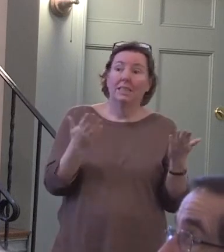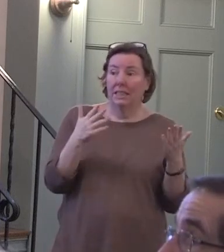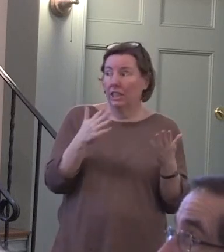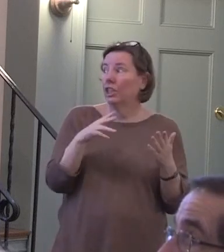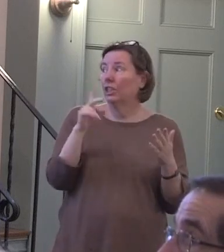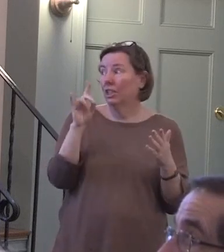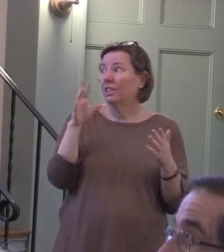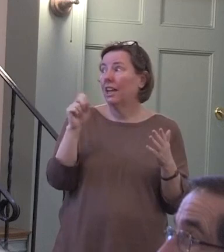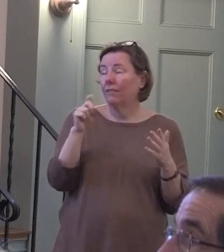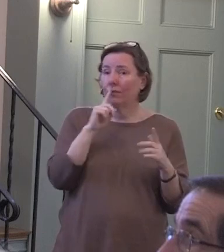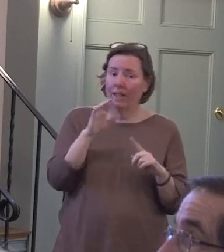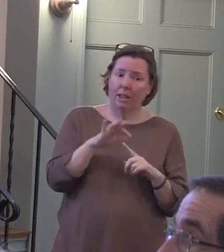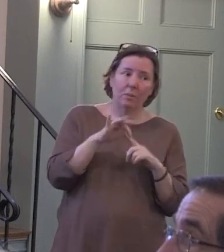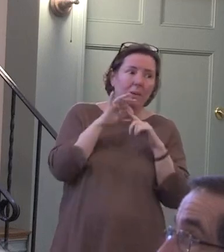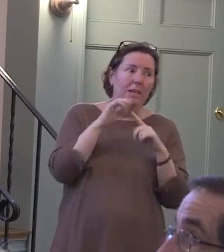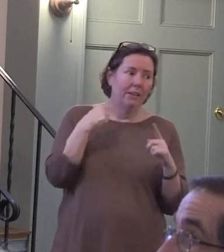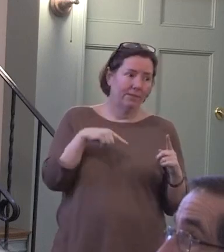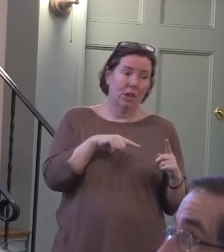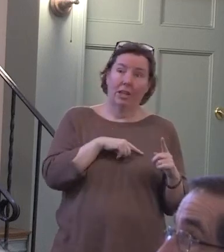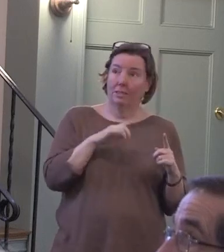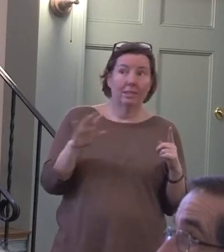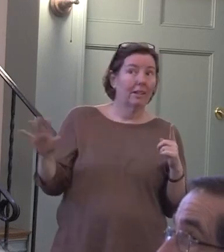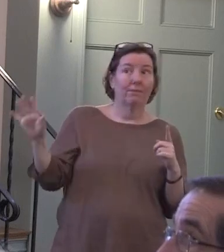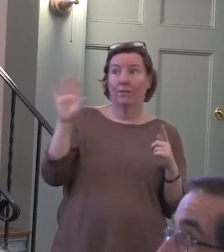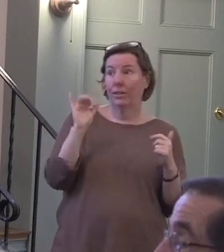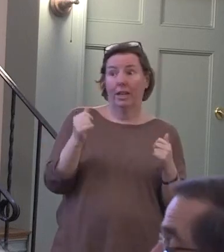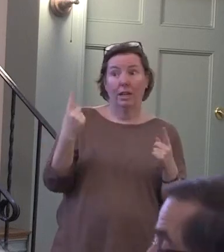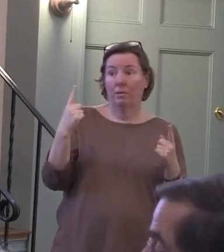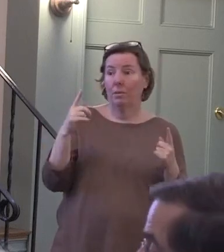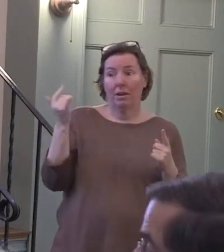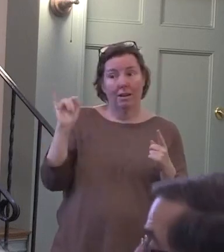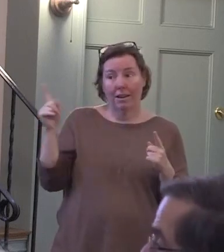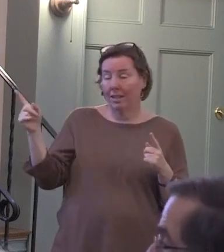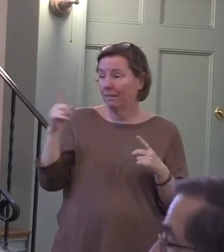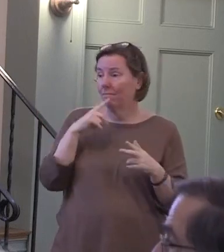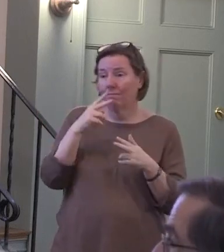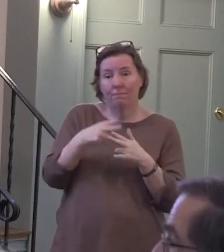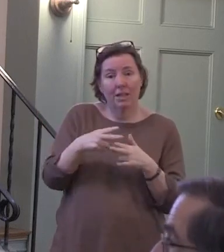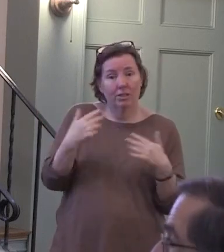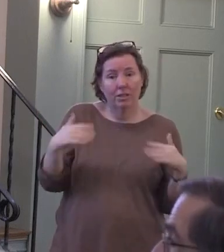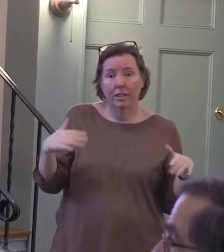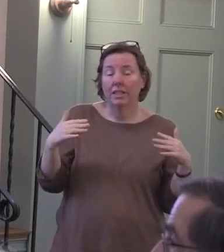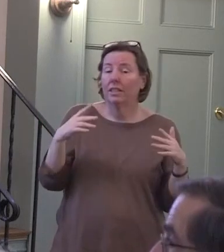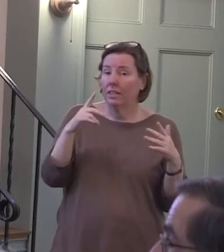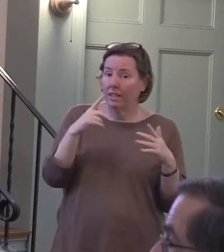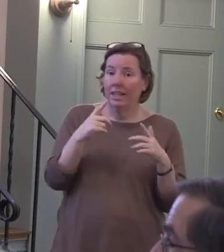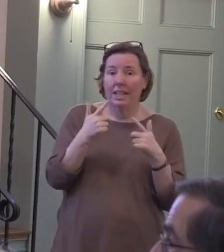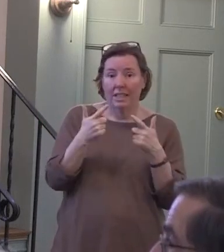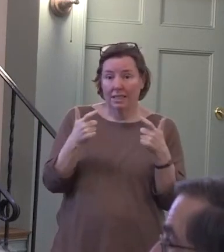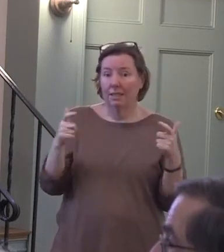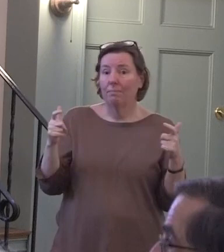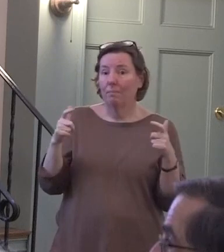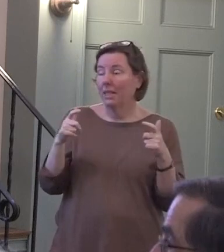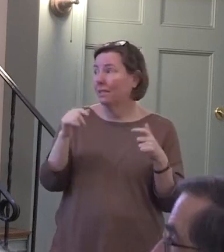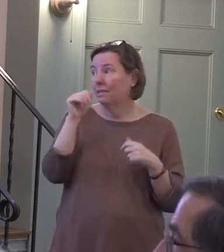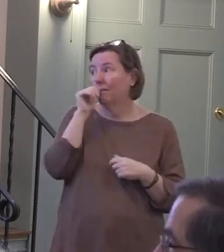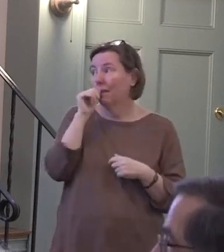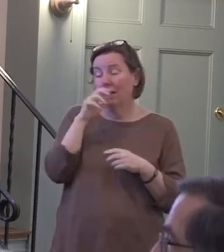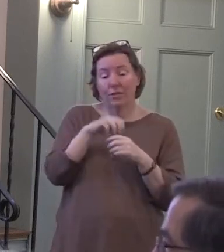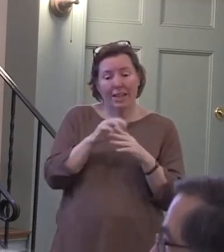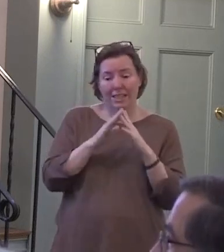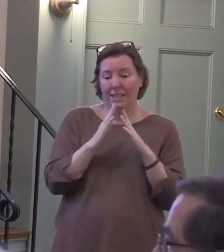to us. And truly, for Tom's words, it is the biggest secret in our